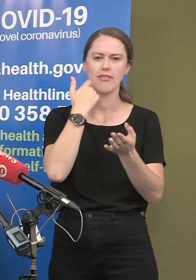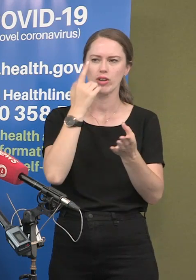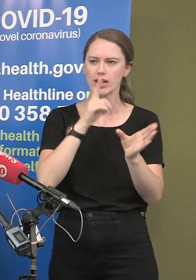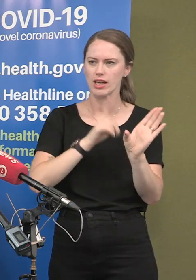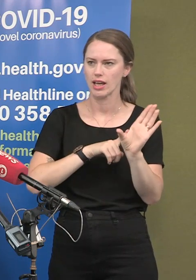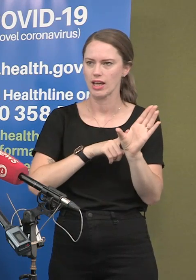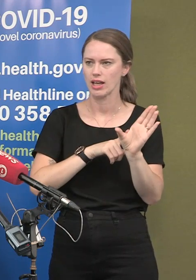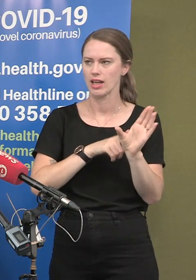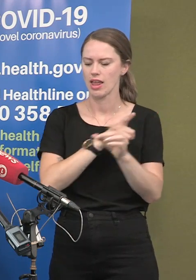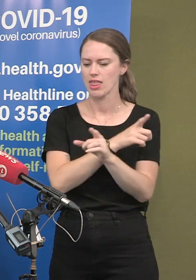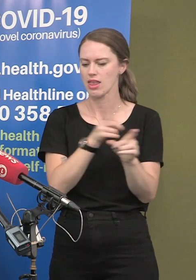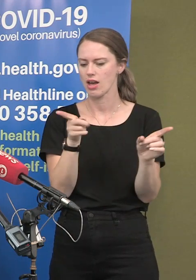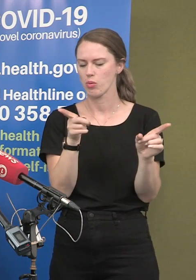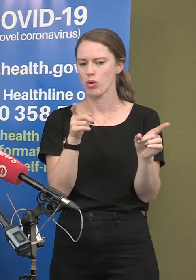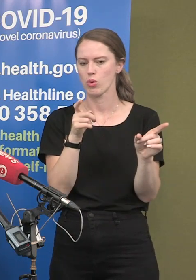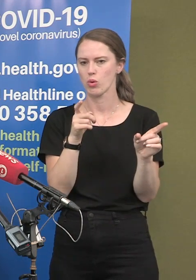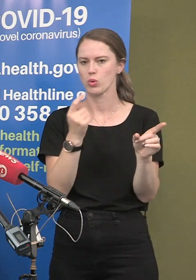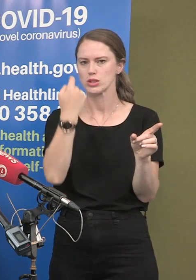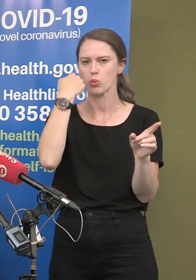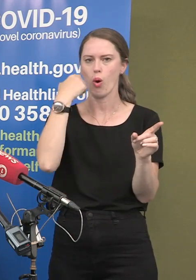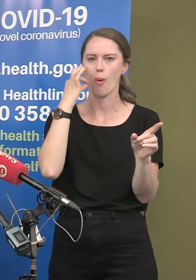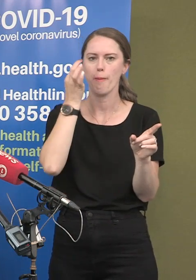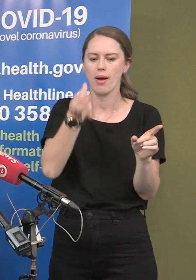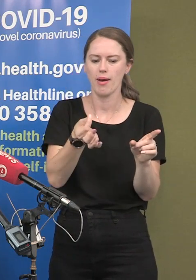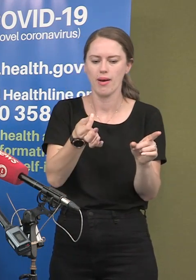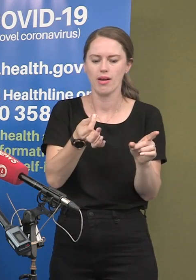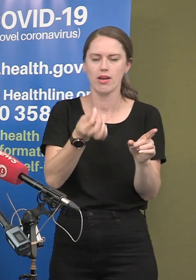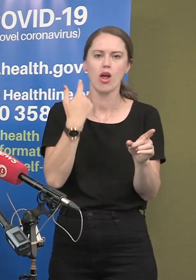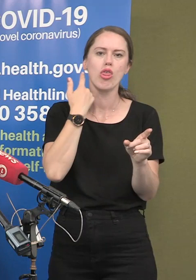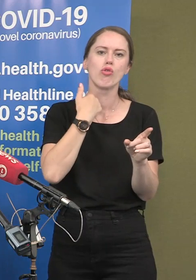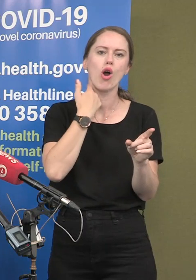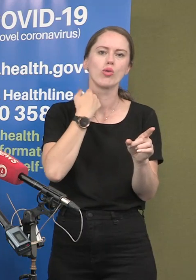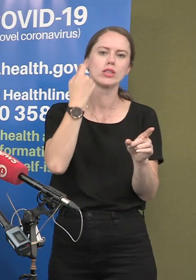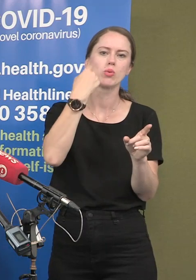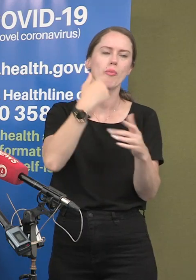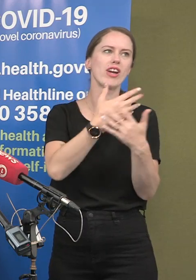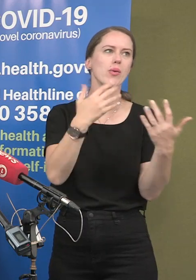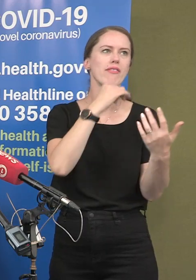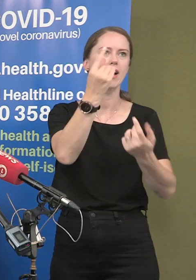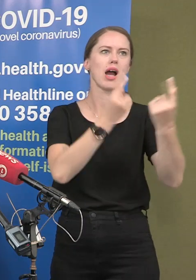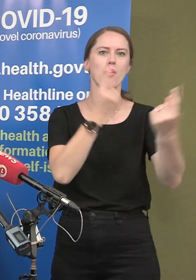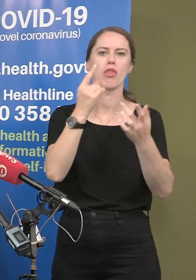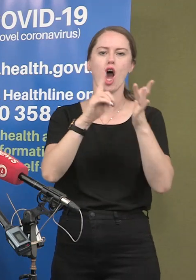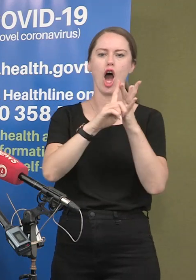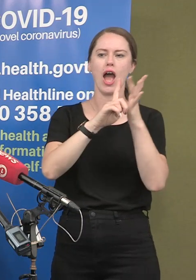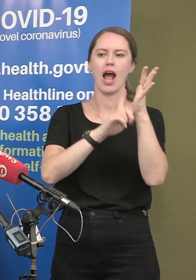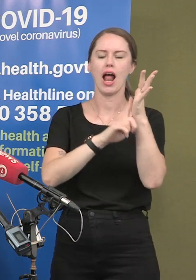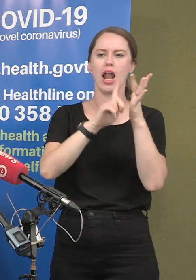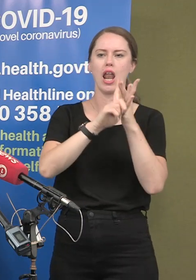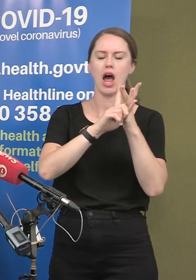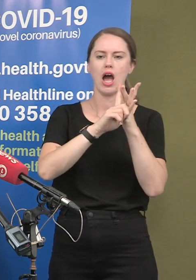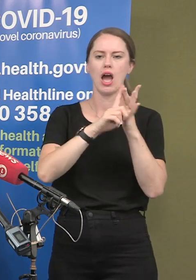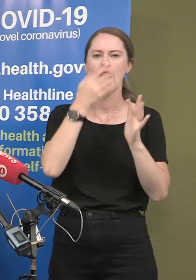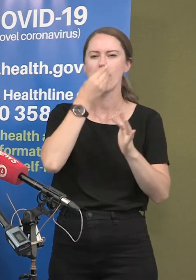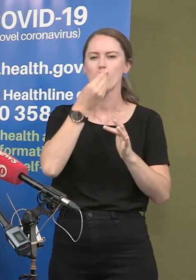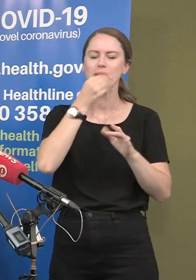year they will swab anyone who comes in, do a throat swab on anyone who comes in with what we call ILI, influenza-like